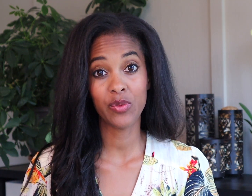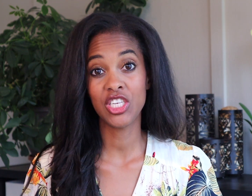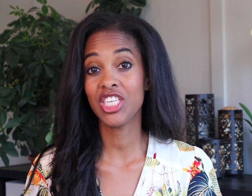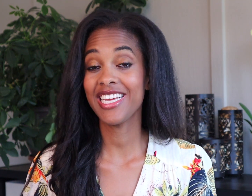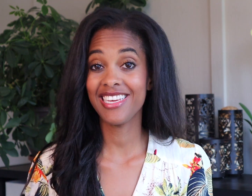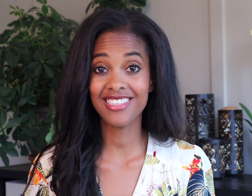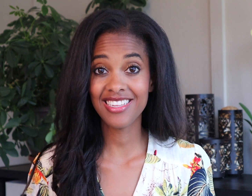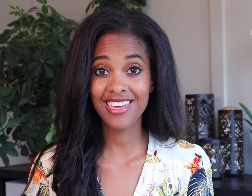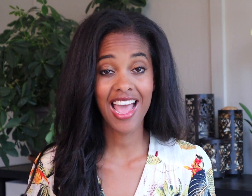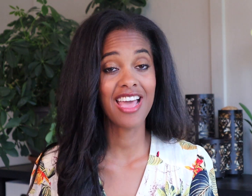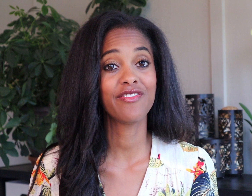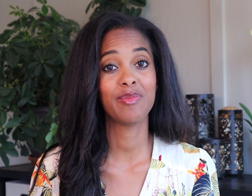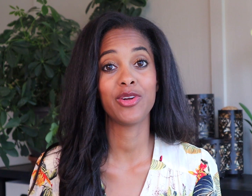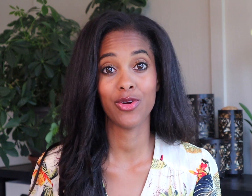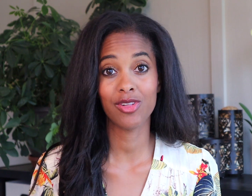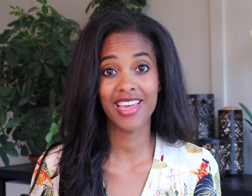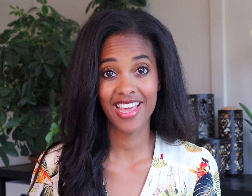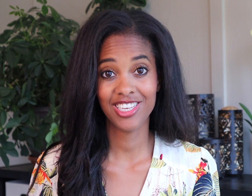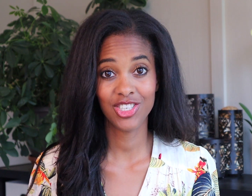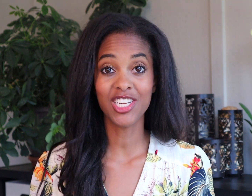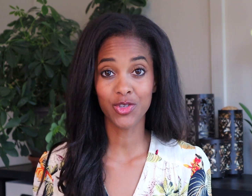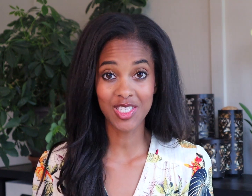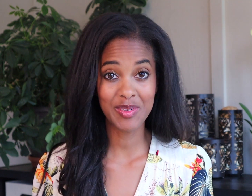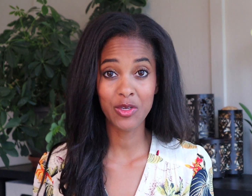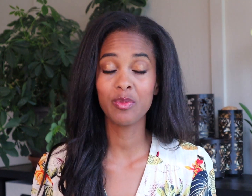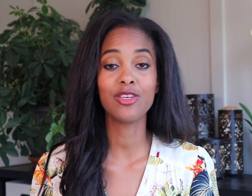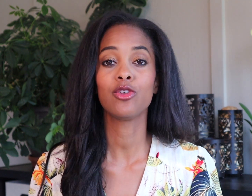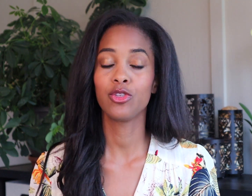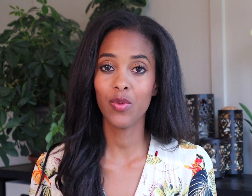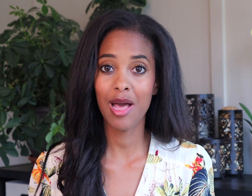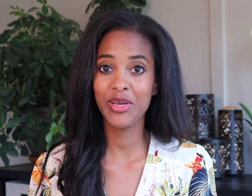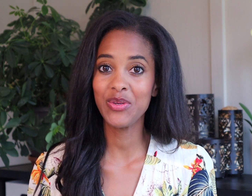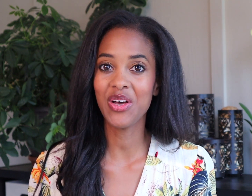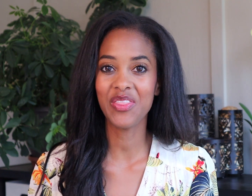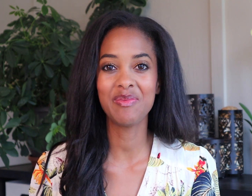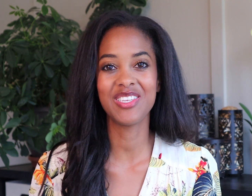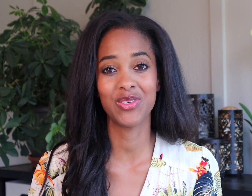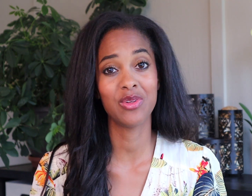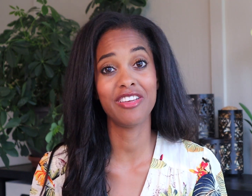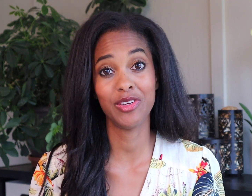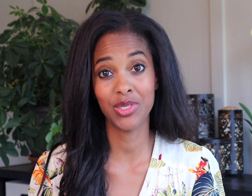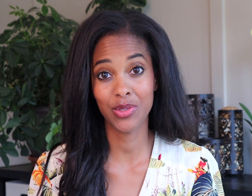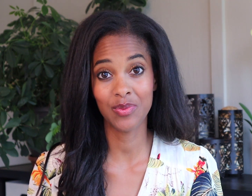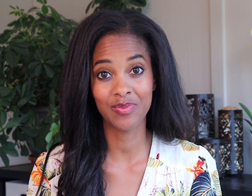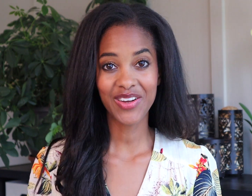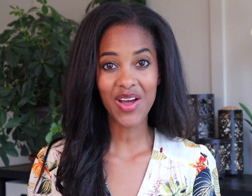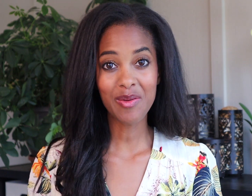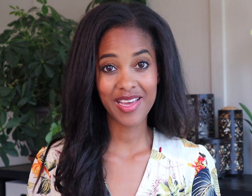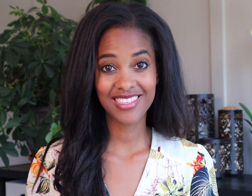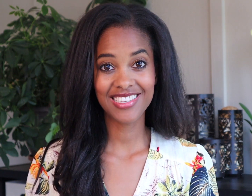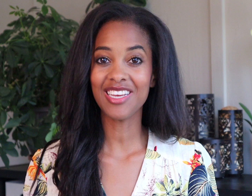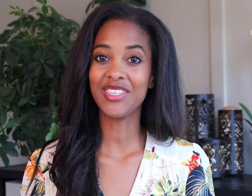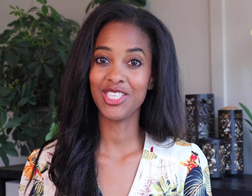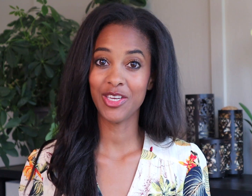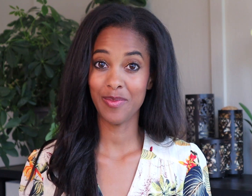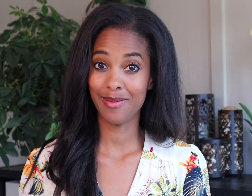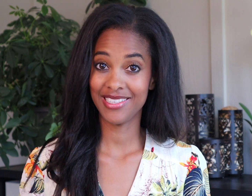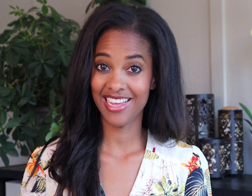language easily and from an early age. And trust me, you'll be so happy you taught them this tool if you do. Here are the basics of teaching your baby sign